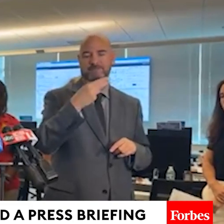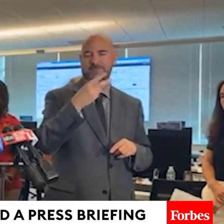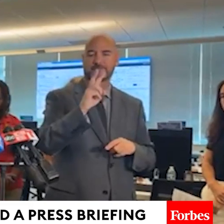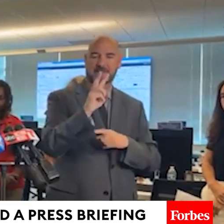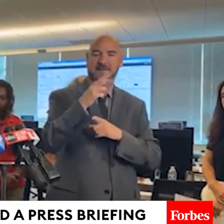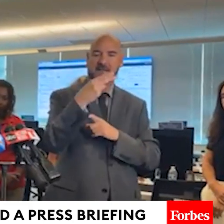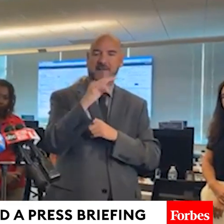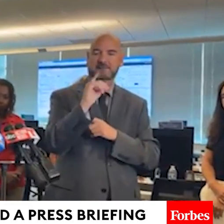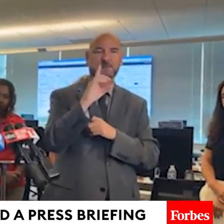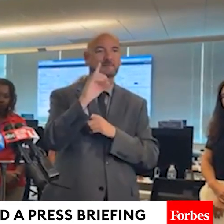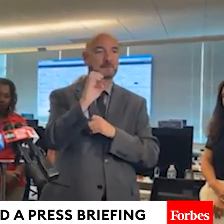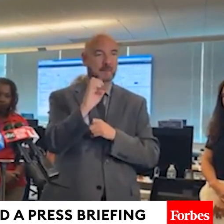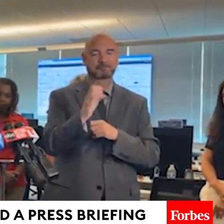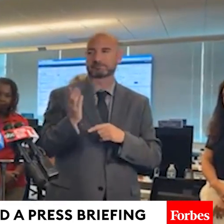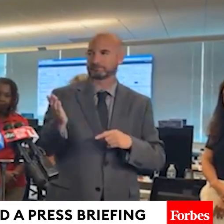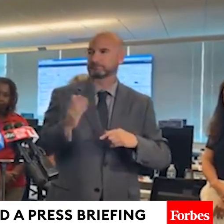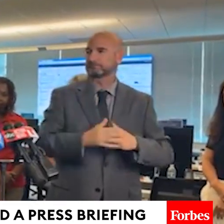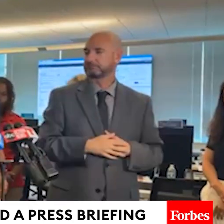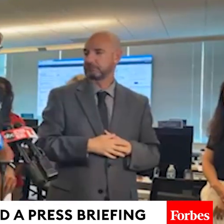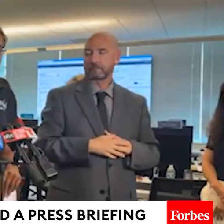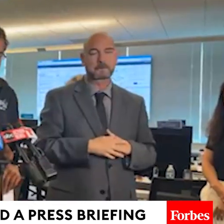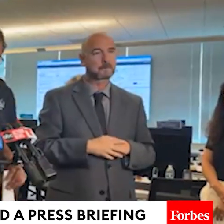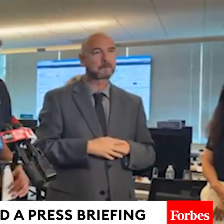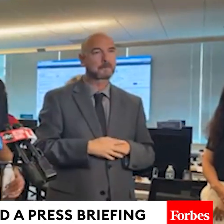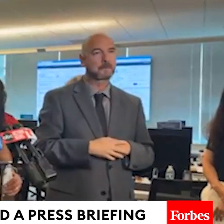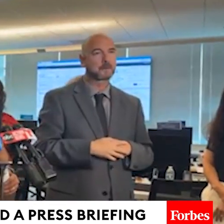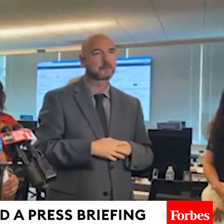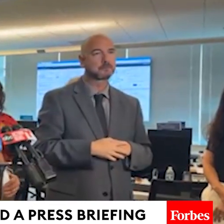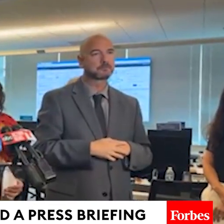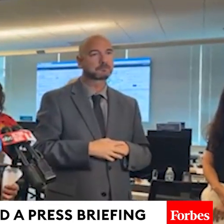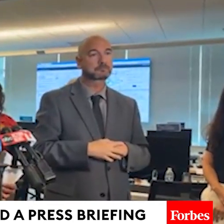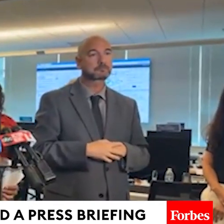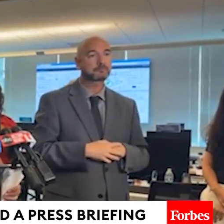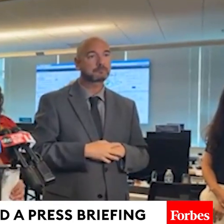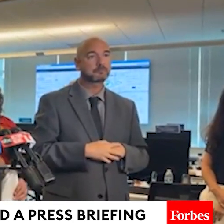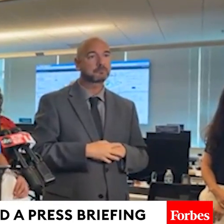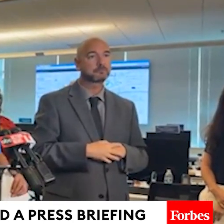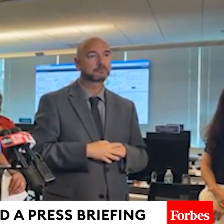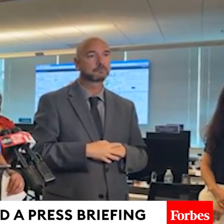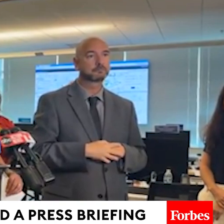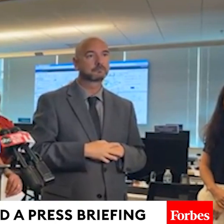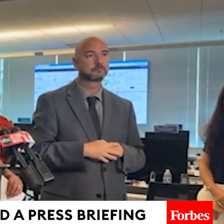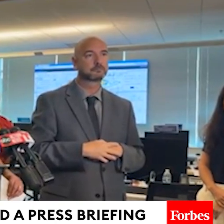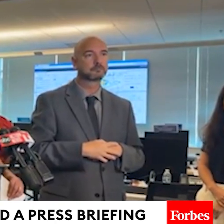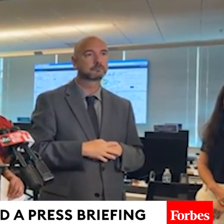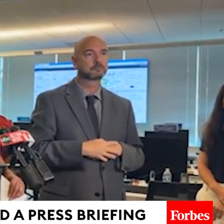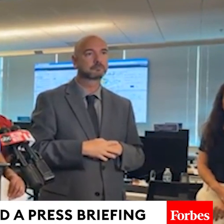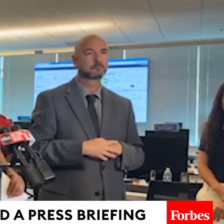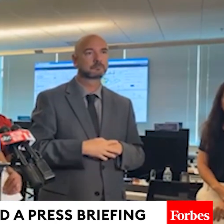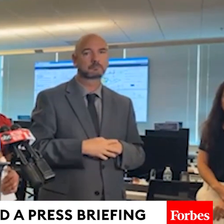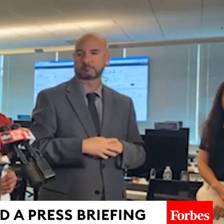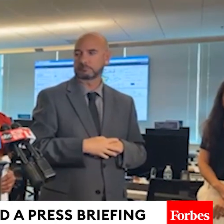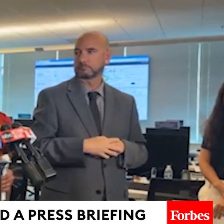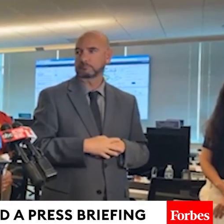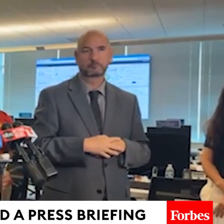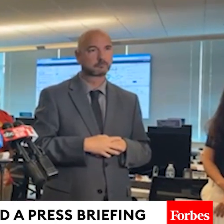Vic? Thank you, Mayor. Can I And switch good mics morning. real quick? Sorry. Can I switch mics real quick? Sure.